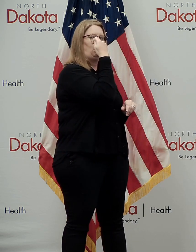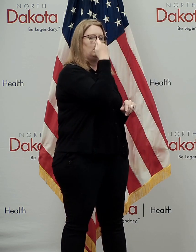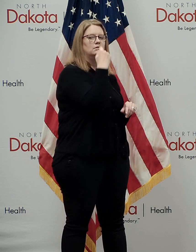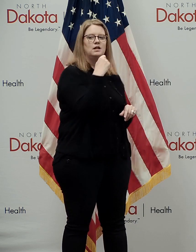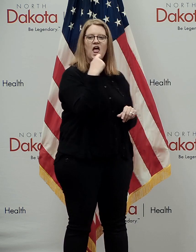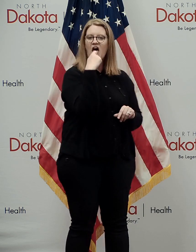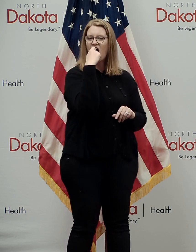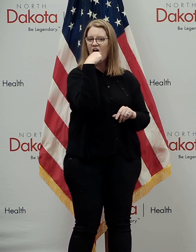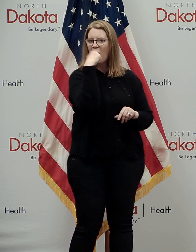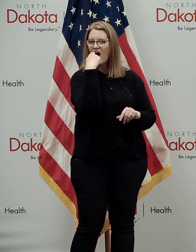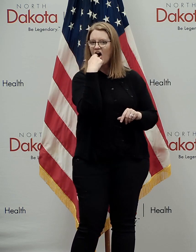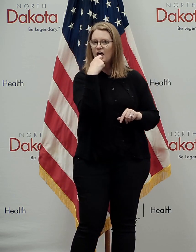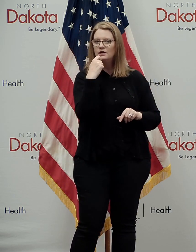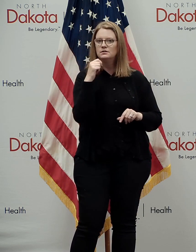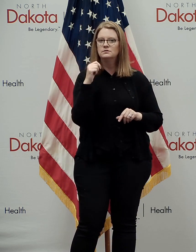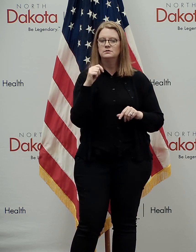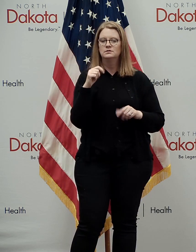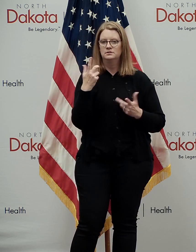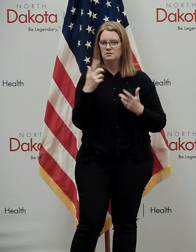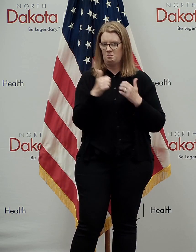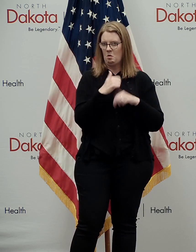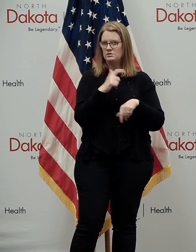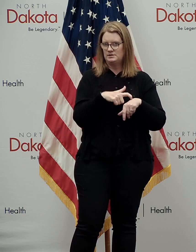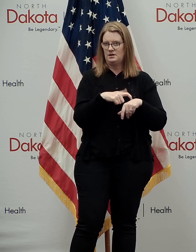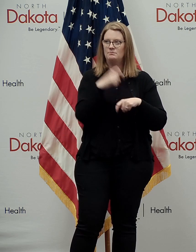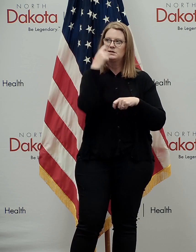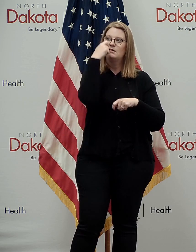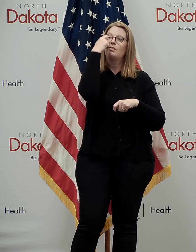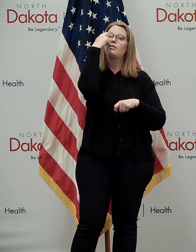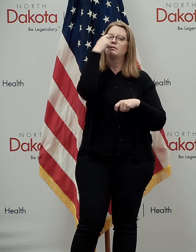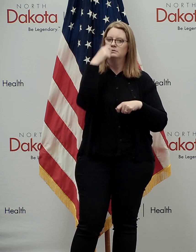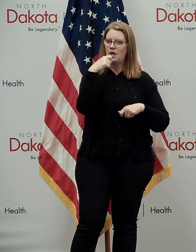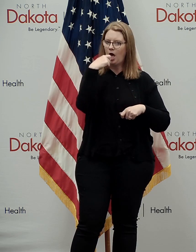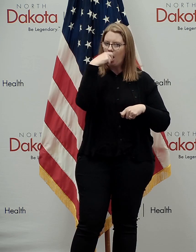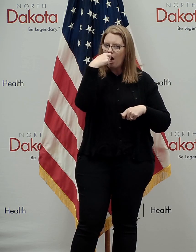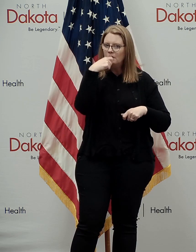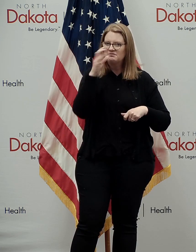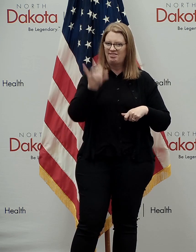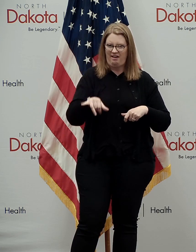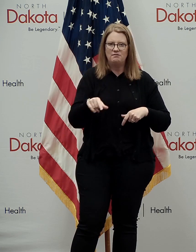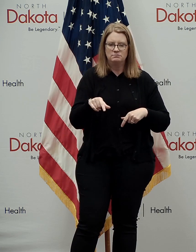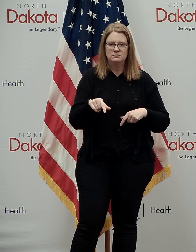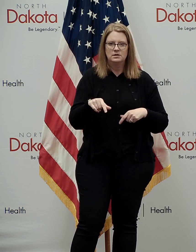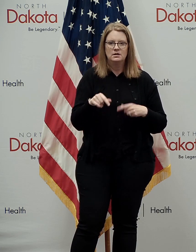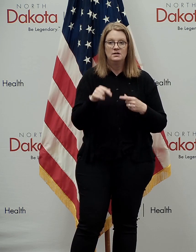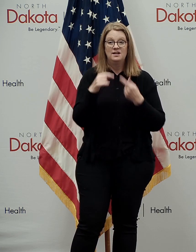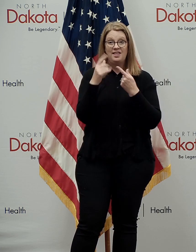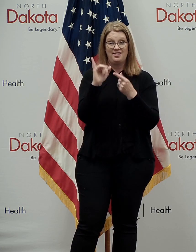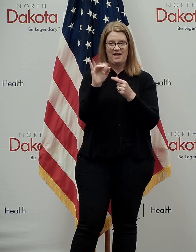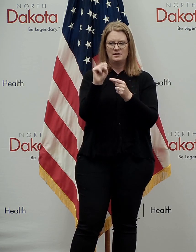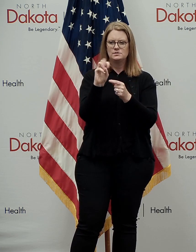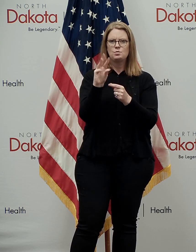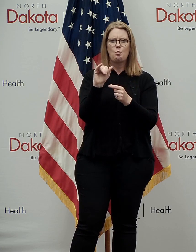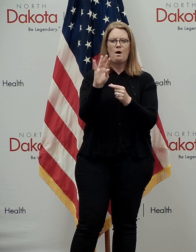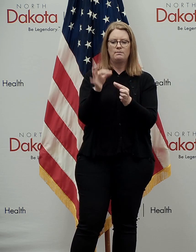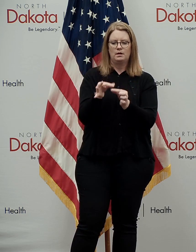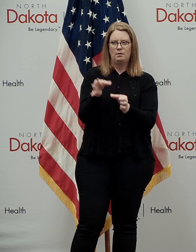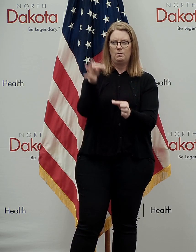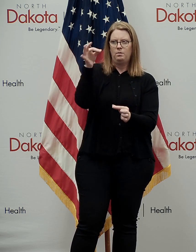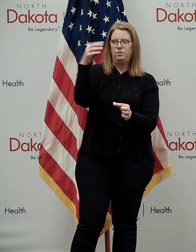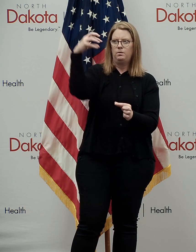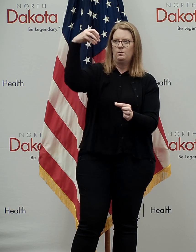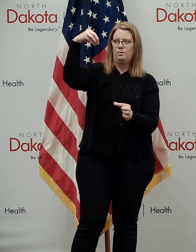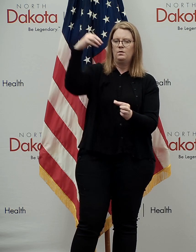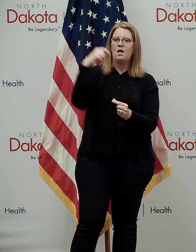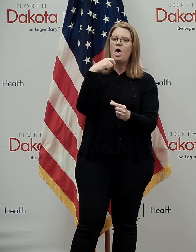through an oropharyngeal sample in most cases. That's what we perform in the state of North Dakota. What that swab does is it actually binds